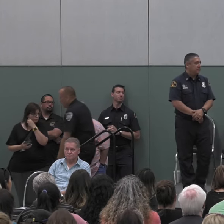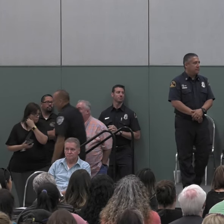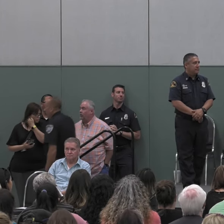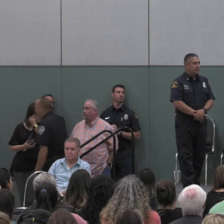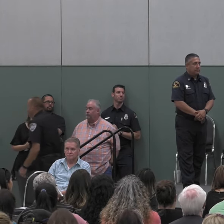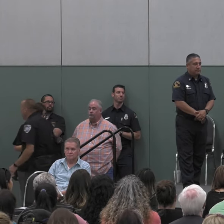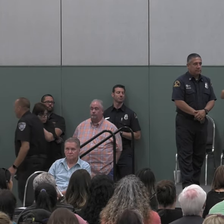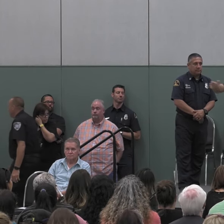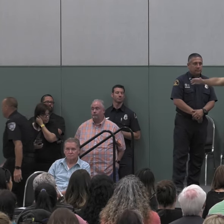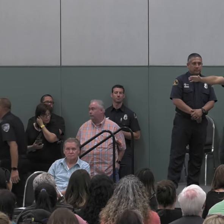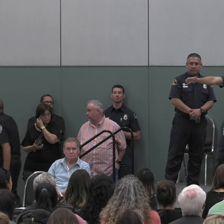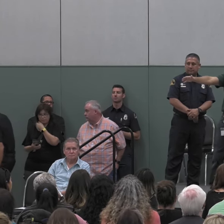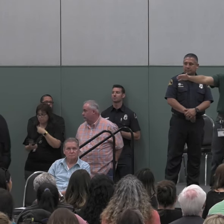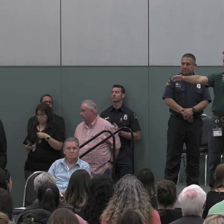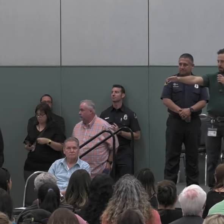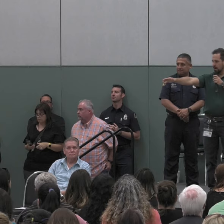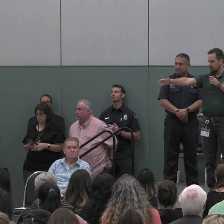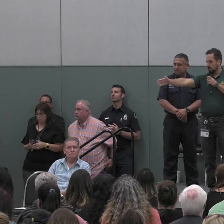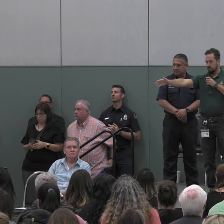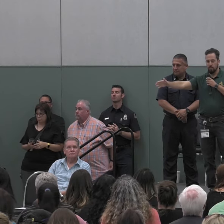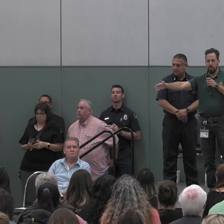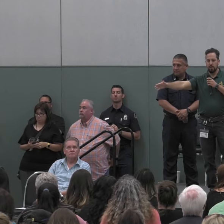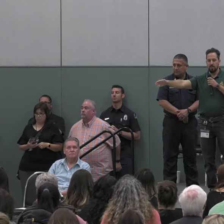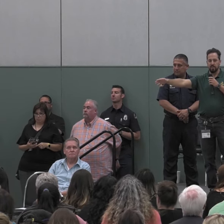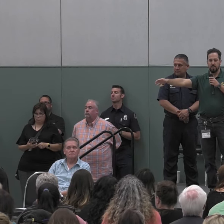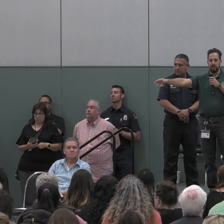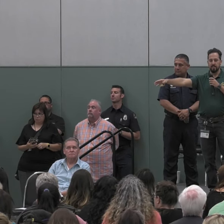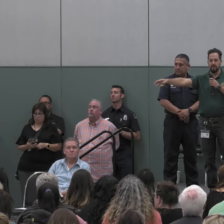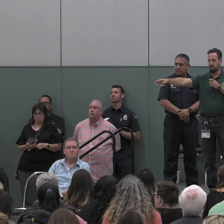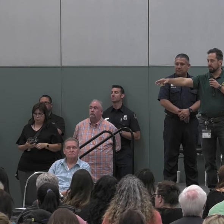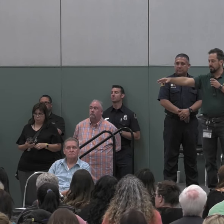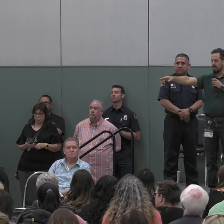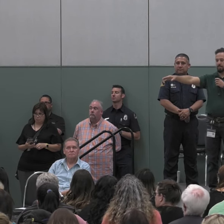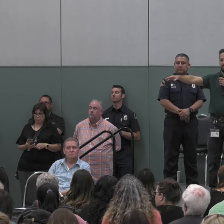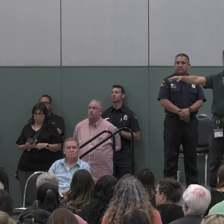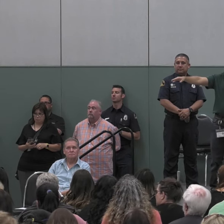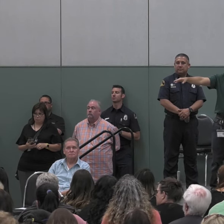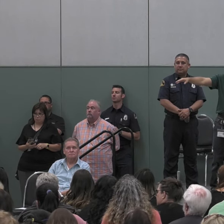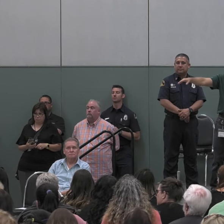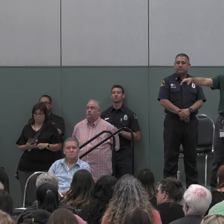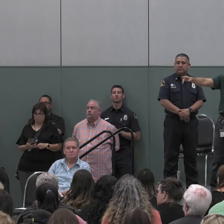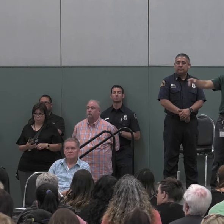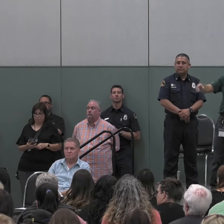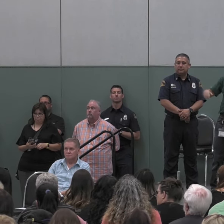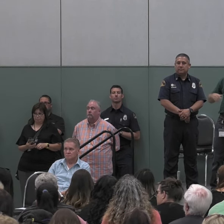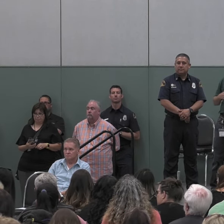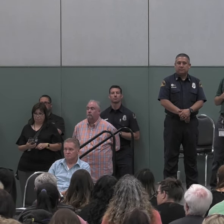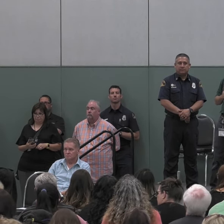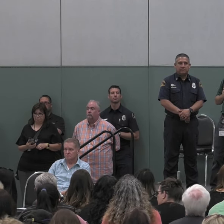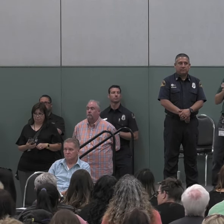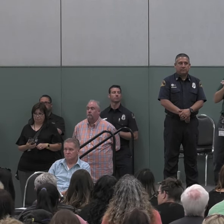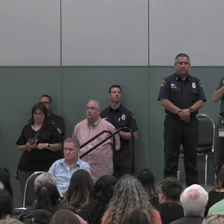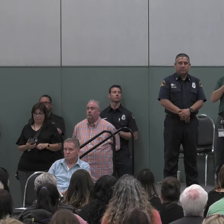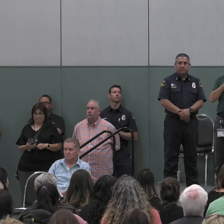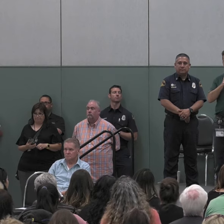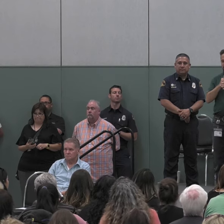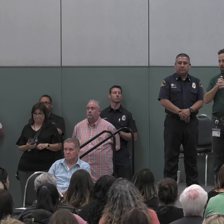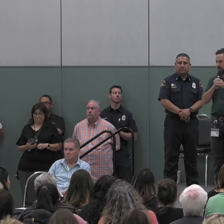Really quick, we also have Steve. If you want to talk directly to them, these are chaplains from Kern County, and they will be providing